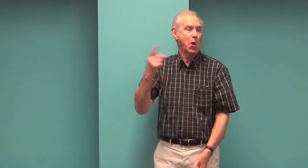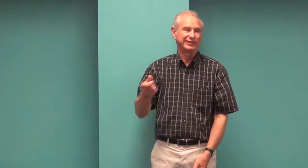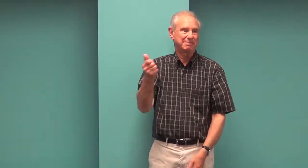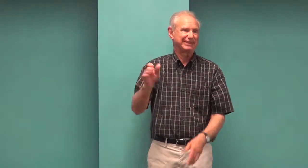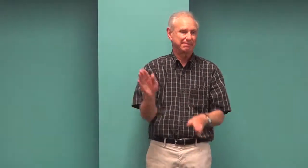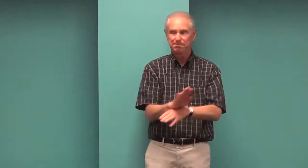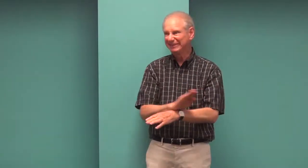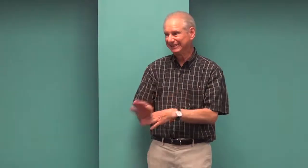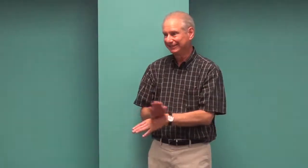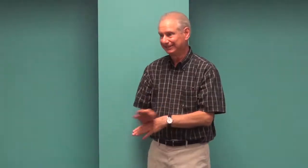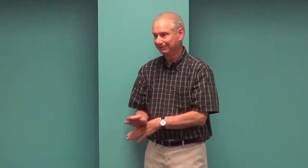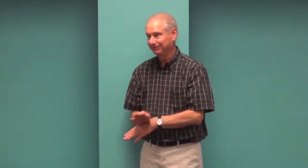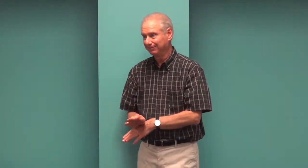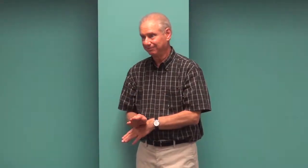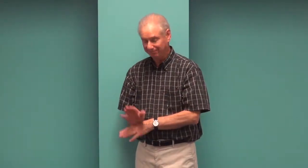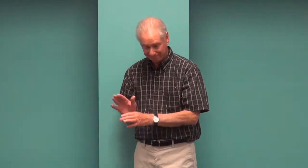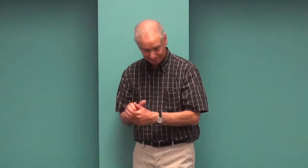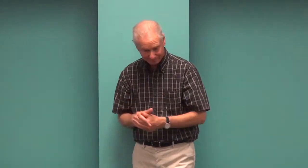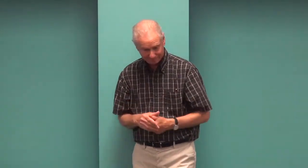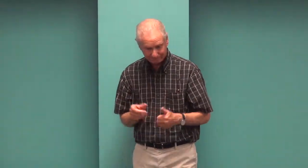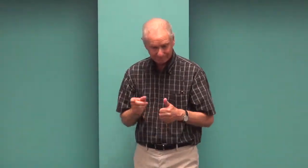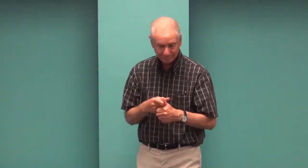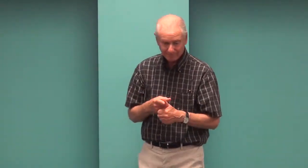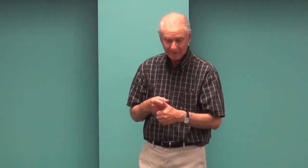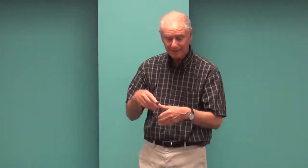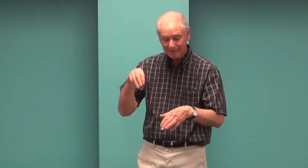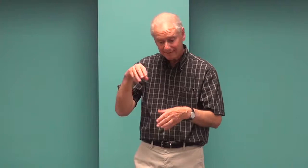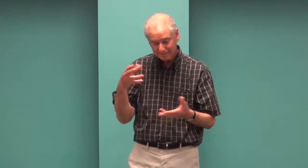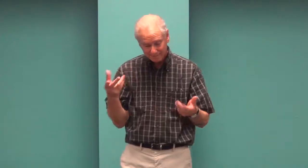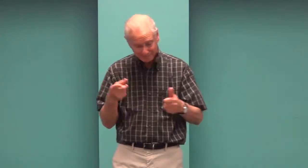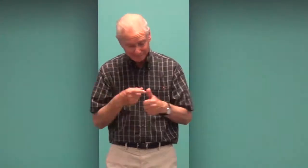While he was a student here, he kept himself busy.